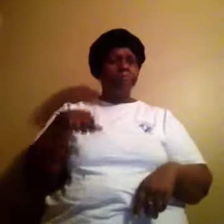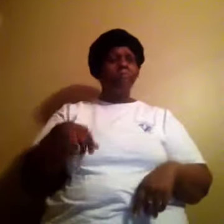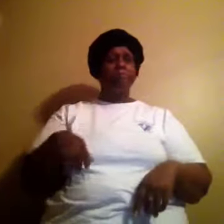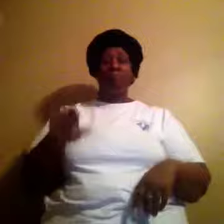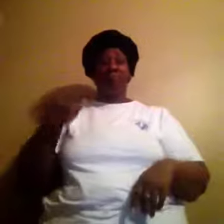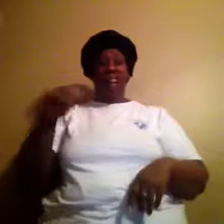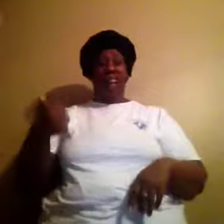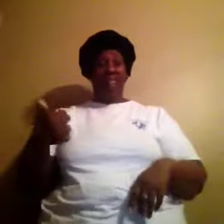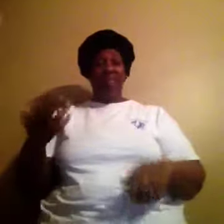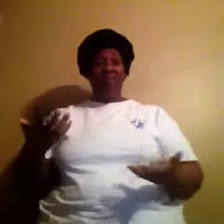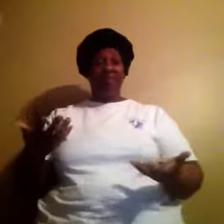Anything else?